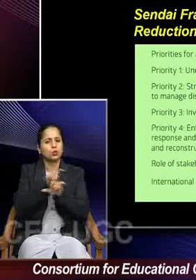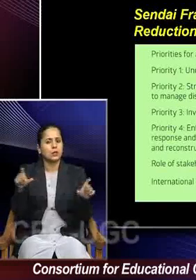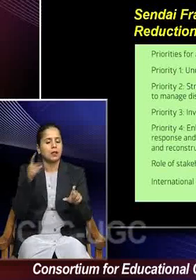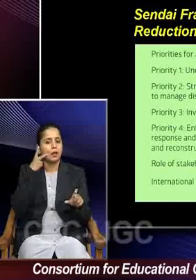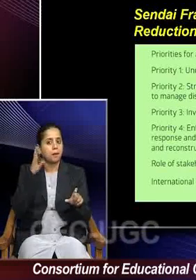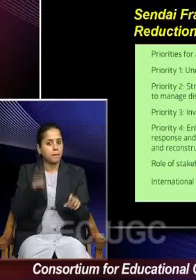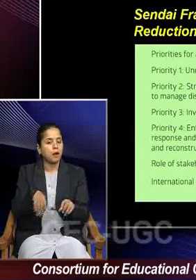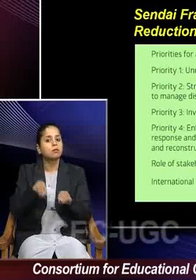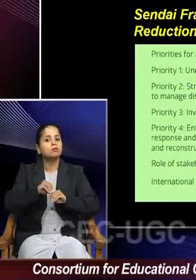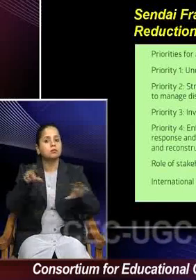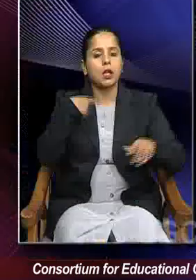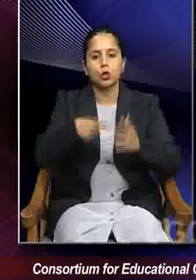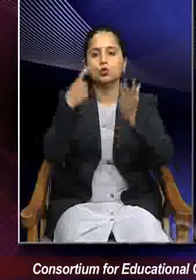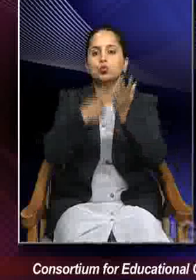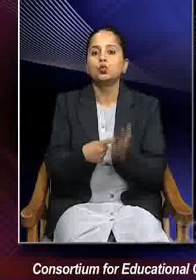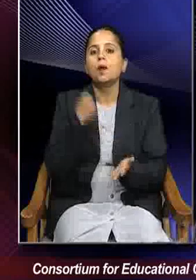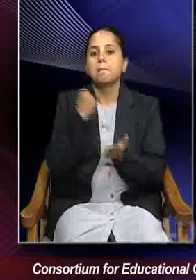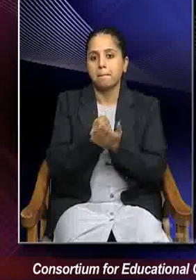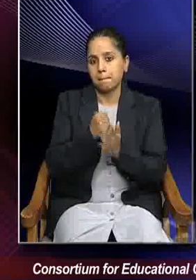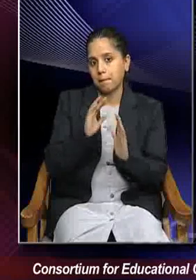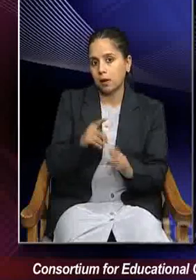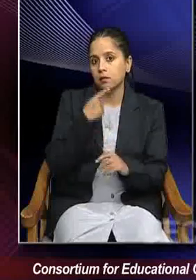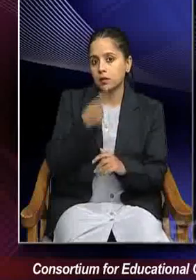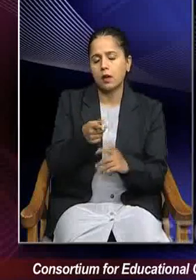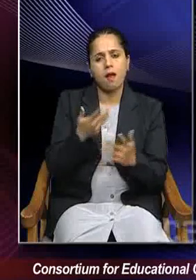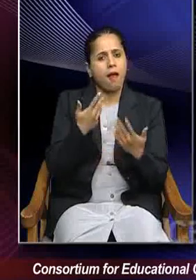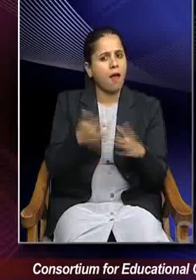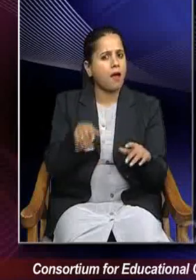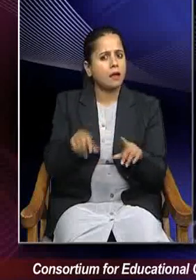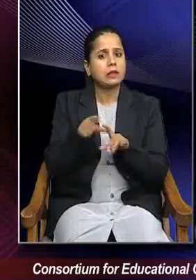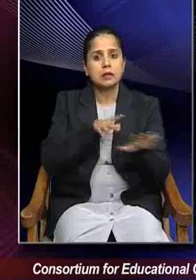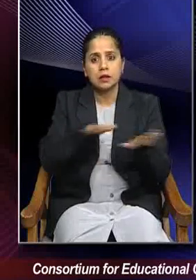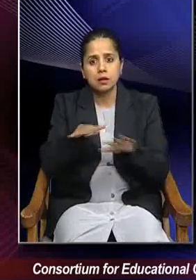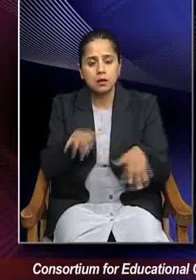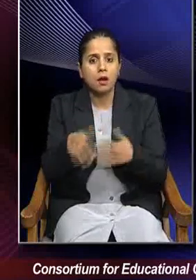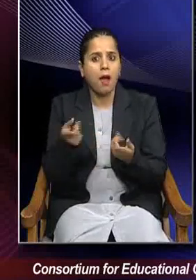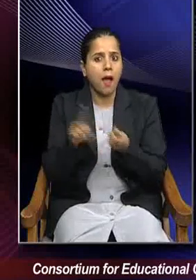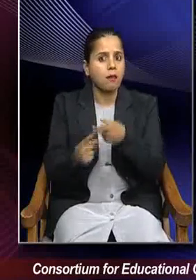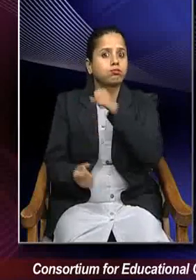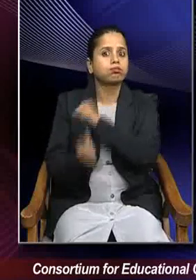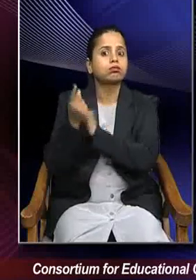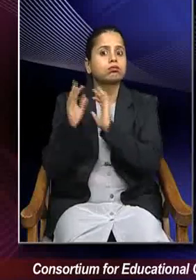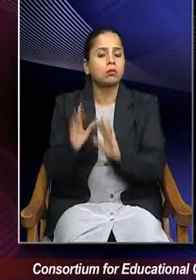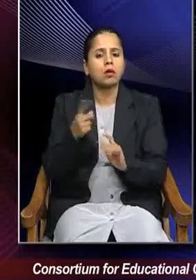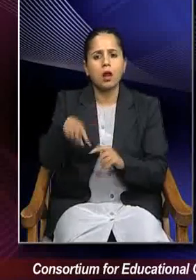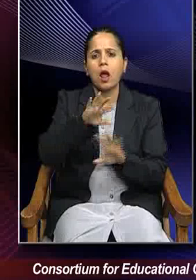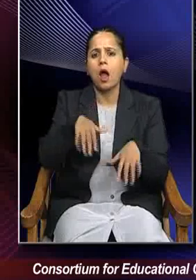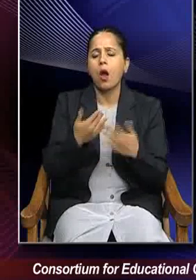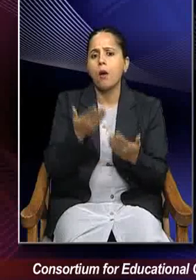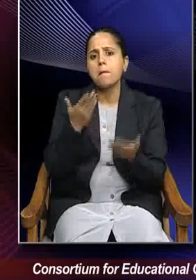out protocols in terms of whenever any disaster event occurs, then how do